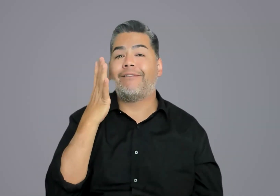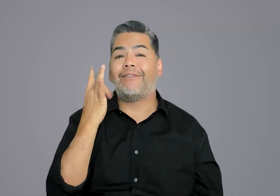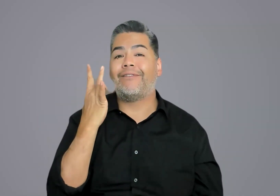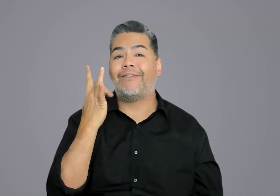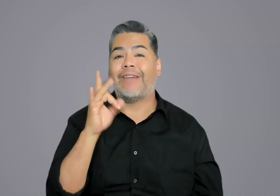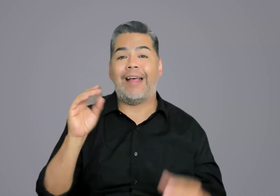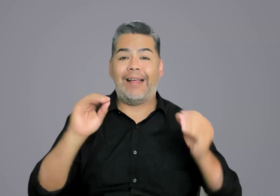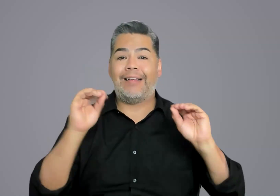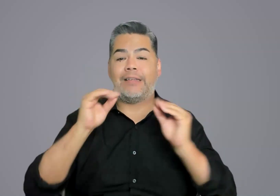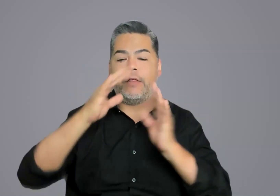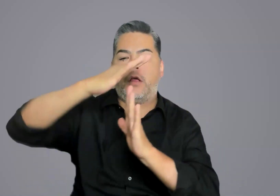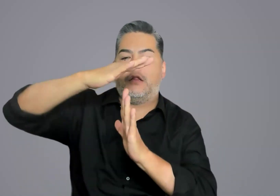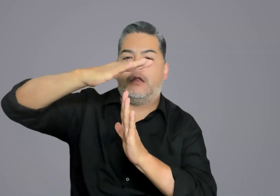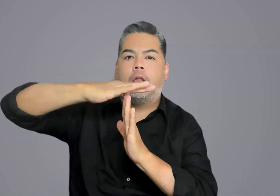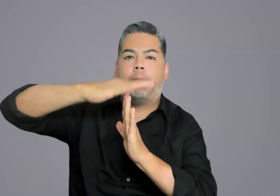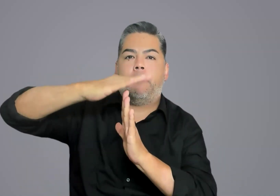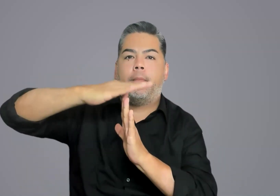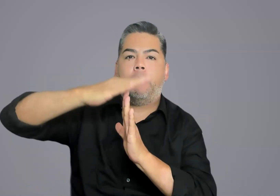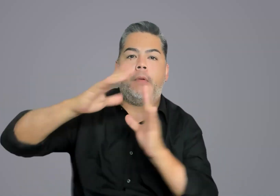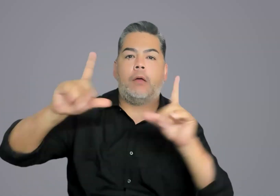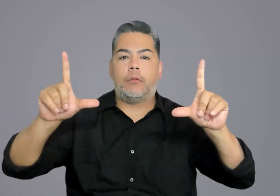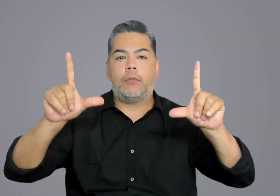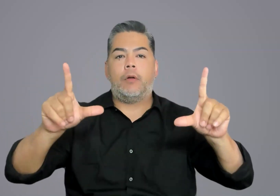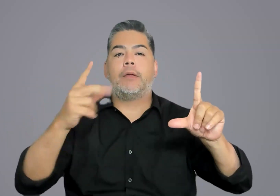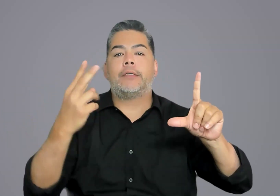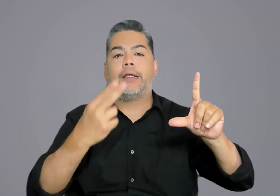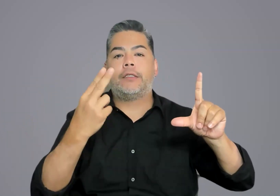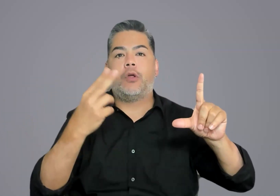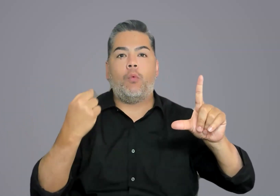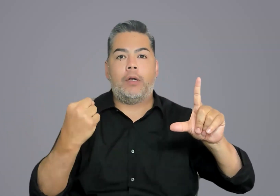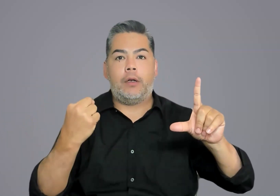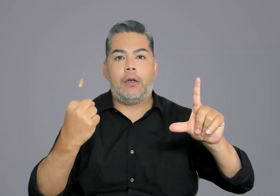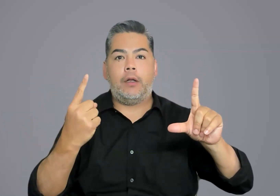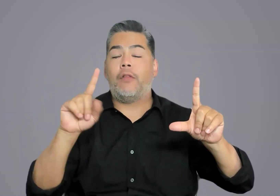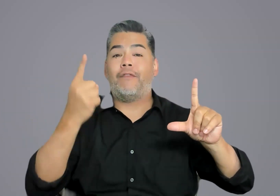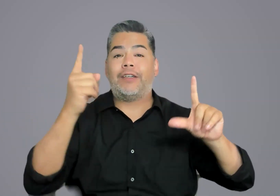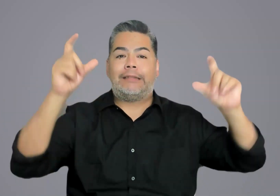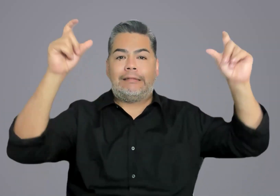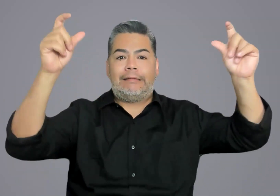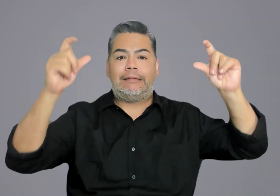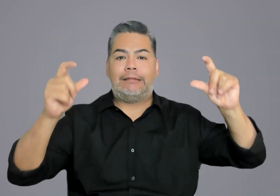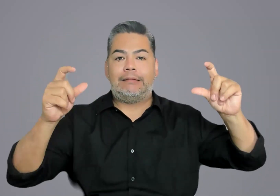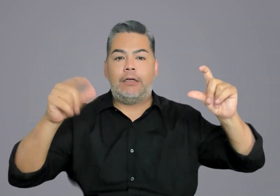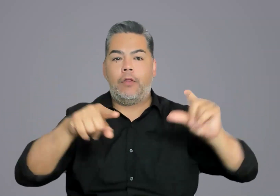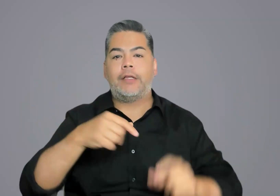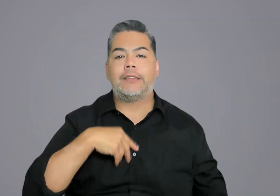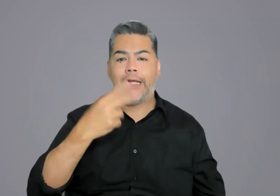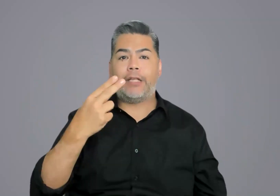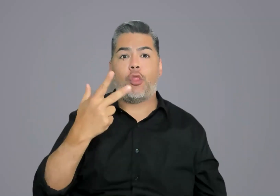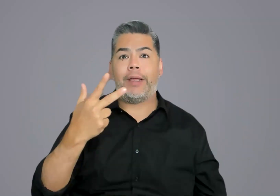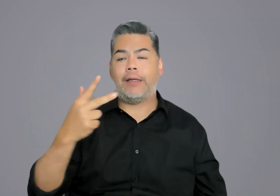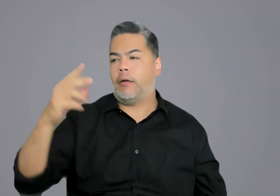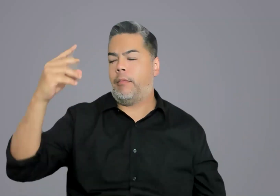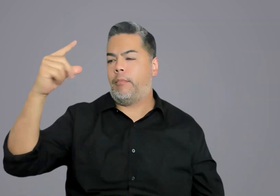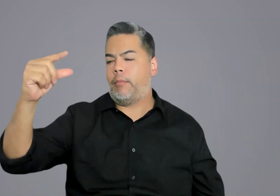nothing up toward the top of the page that's actually an H1. The first headings are these H3s that appear to